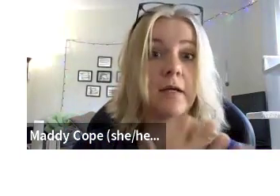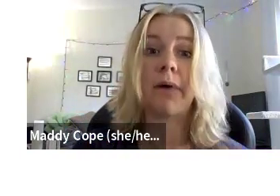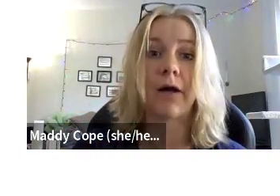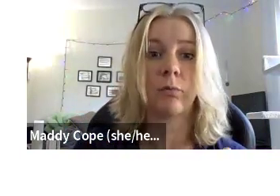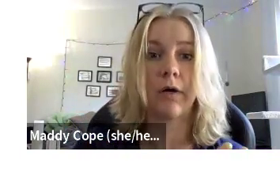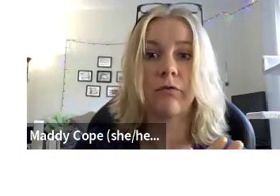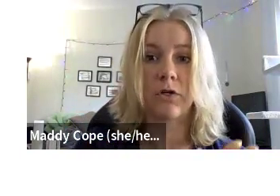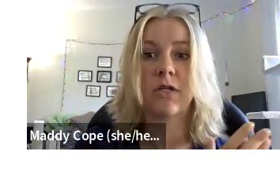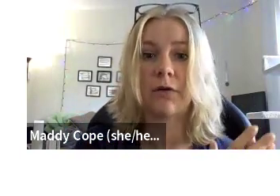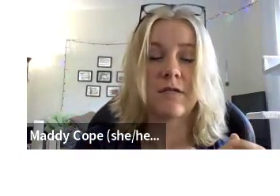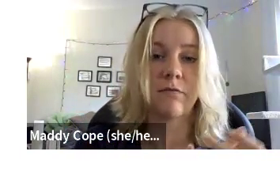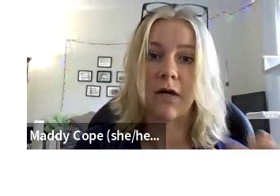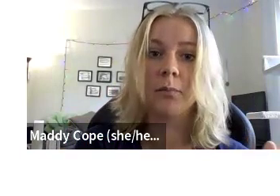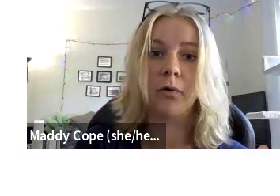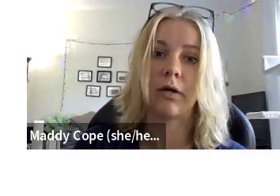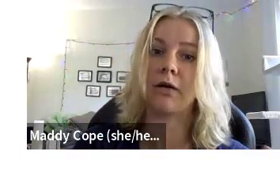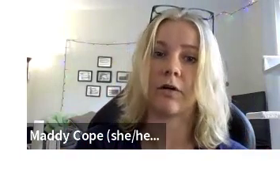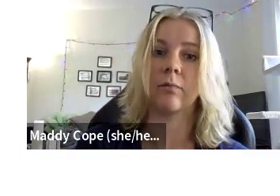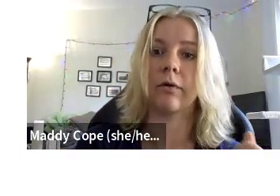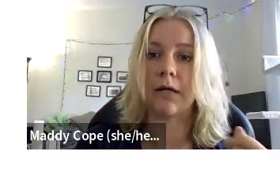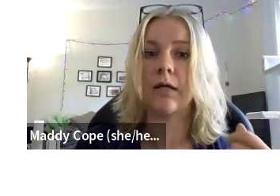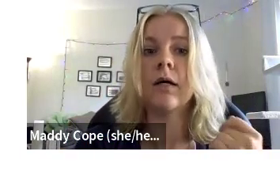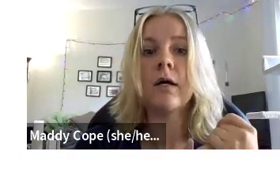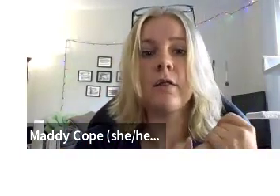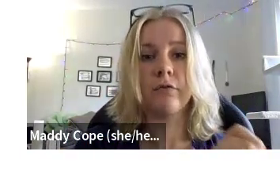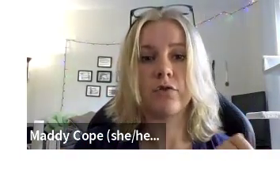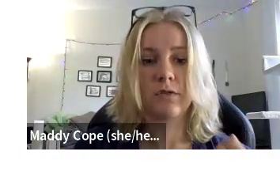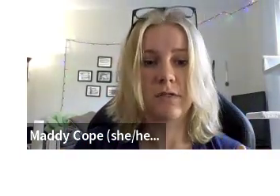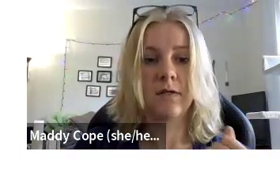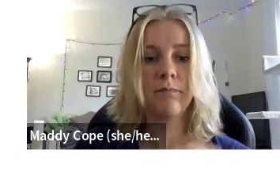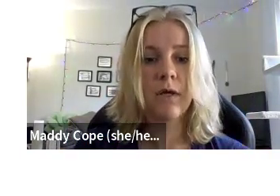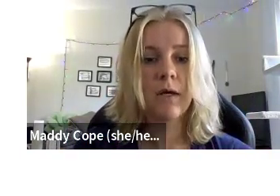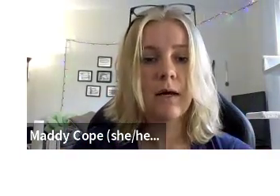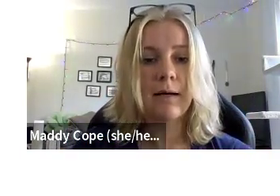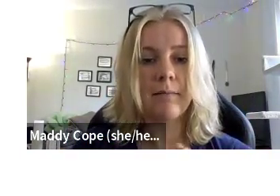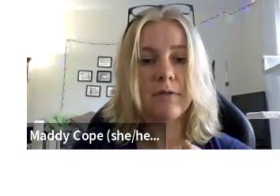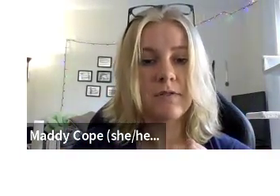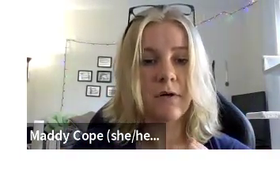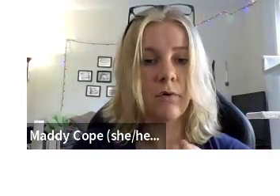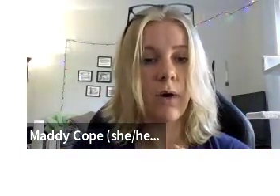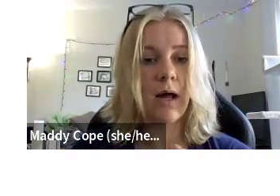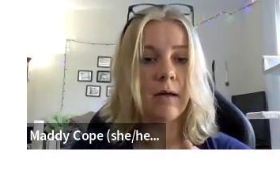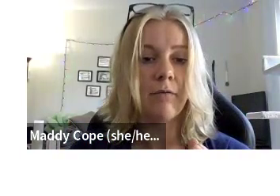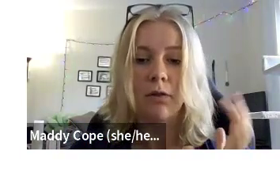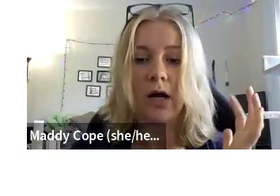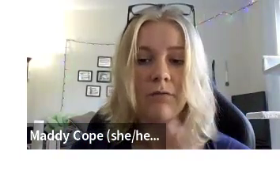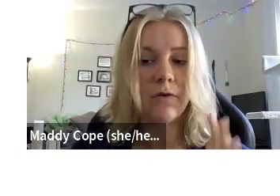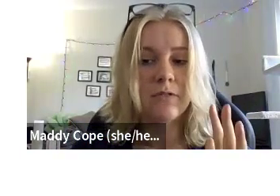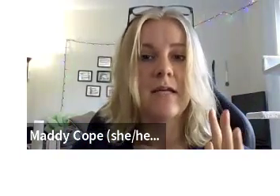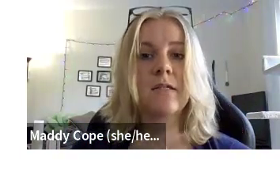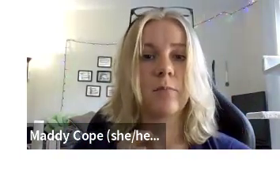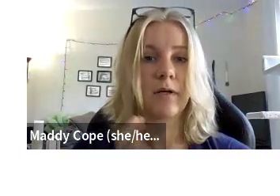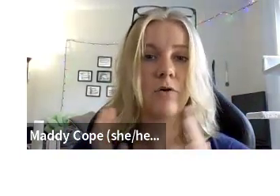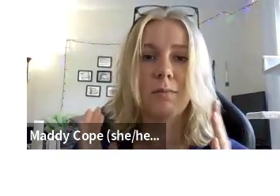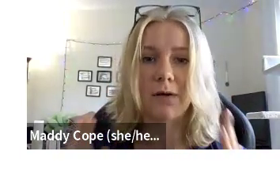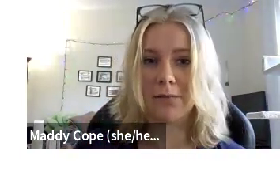directly impact what functionality is available or not available in the future system. So I have a lot of other dates